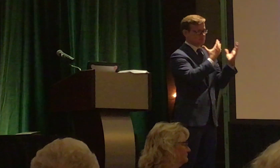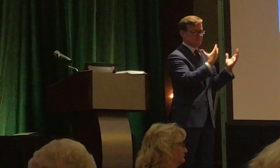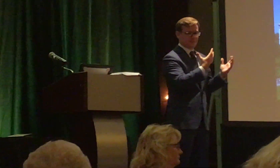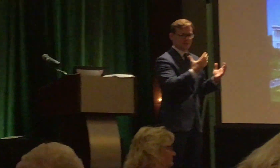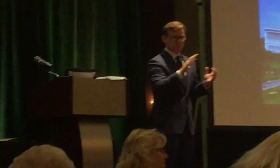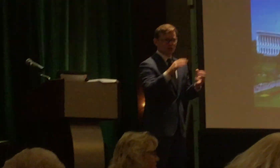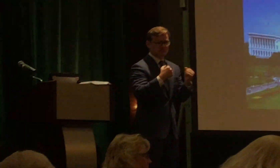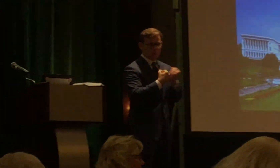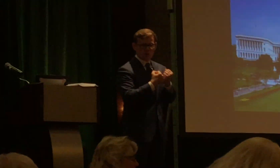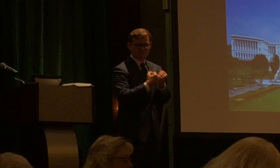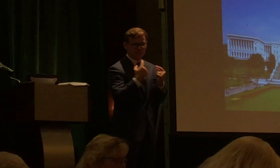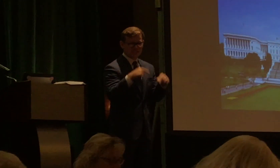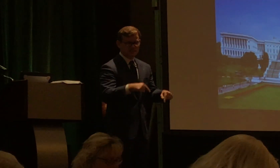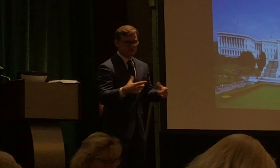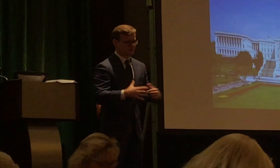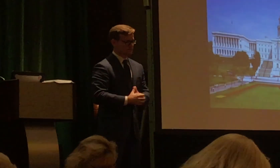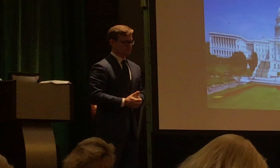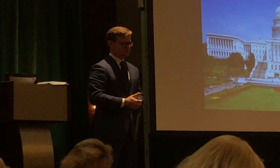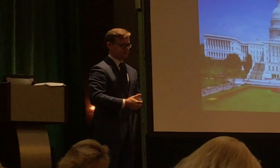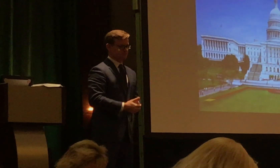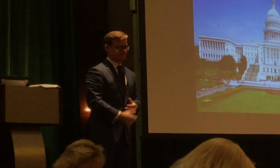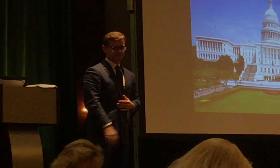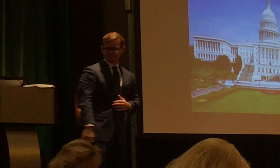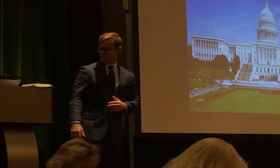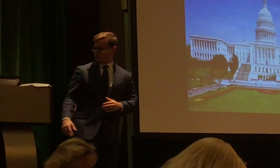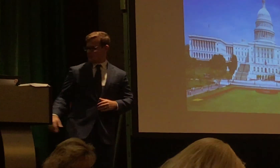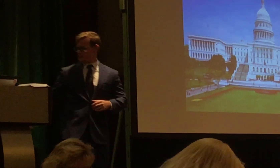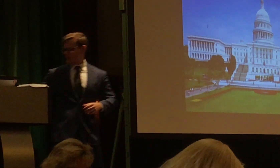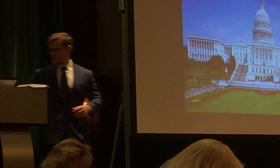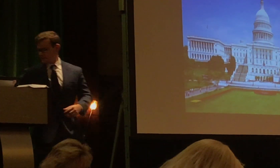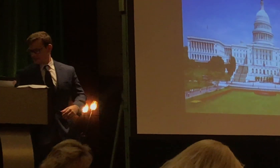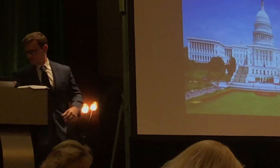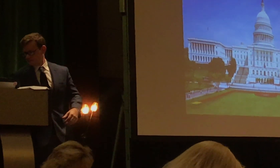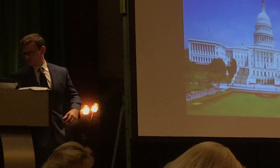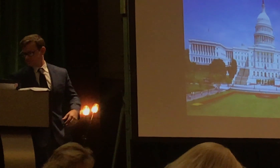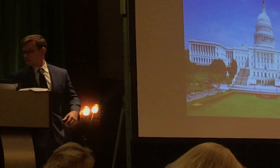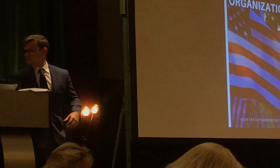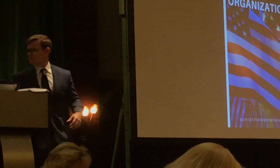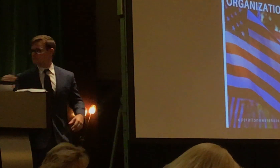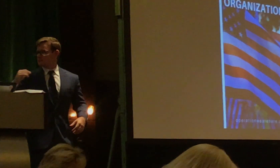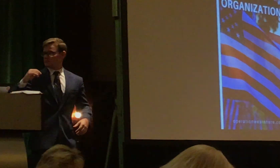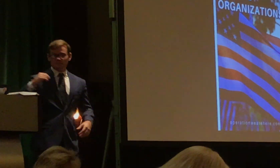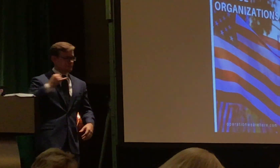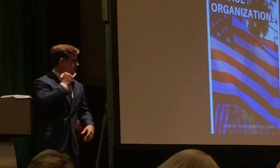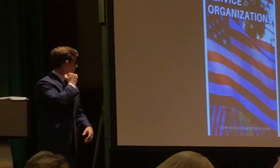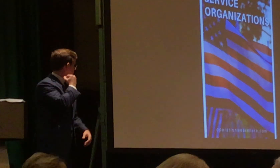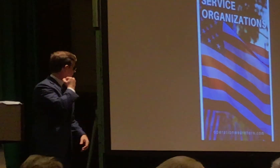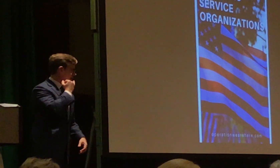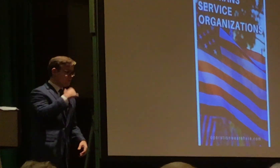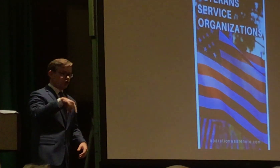If you can let your congressman know that you're in support of this idea, please do.